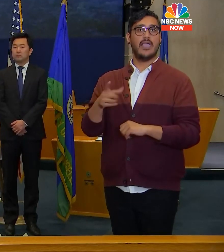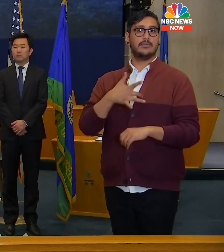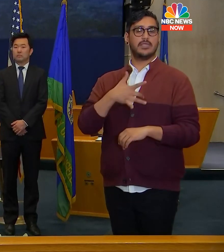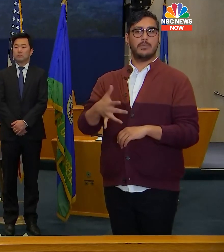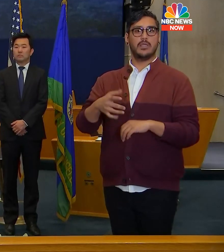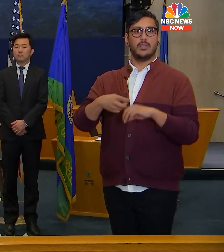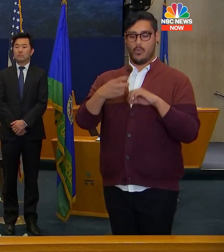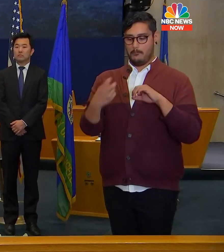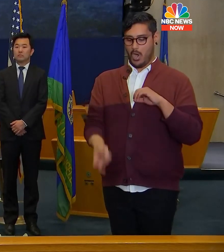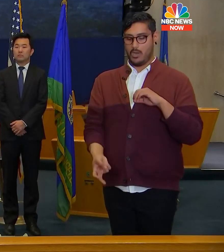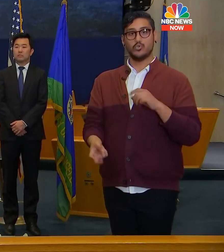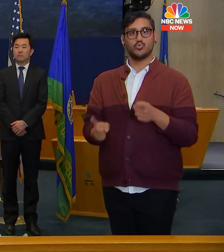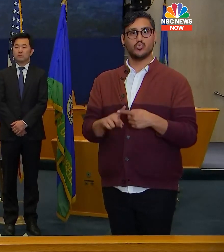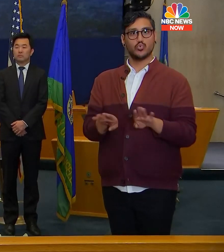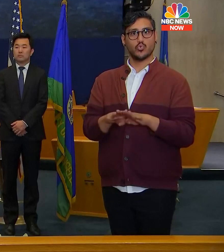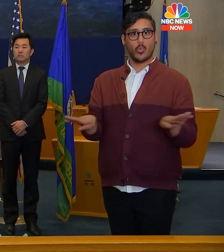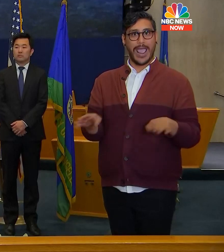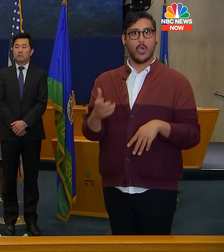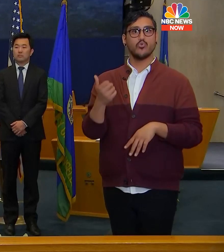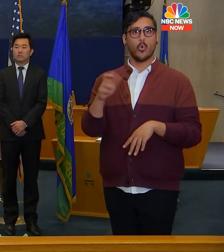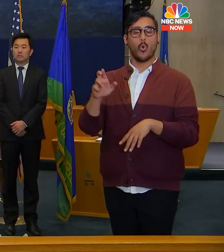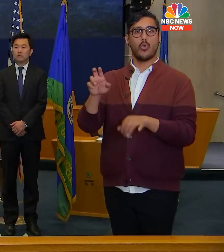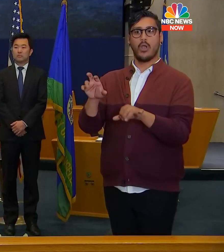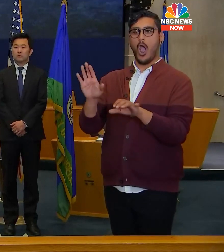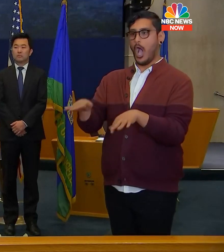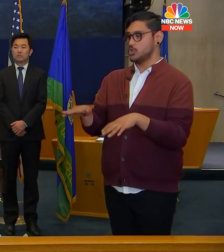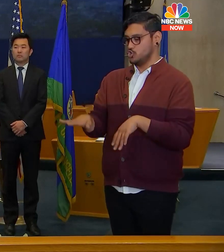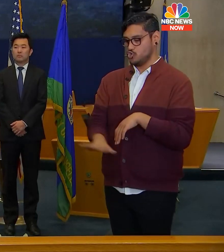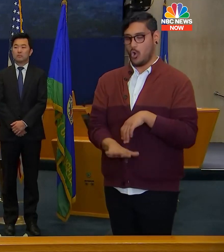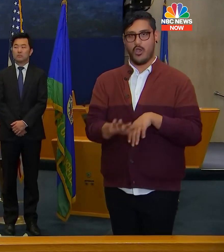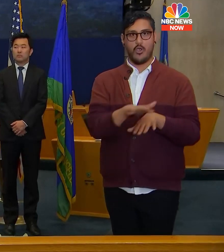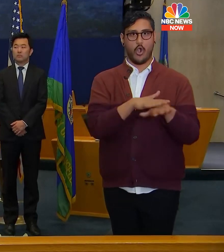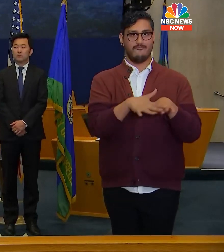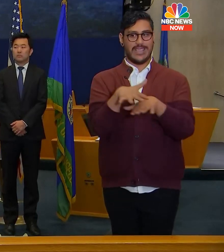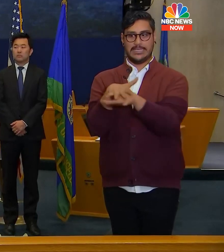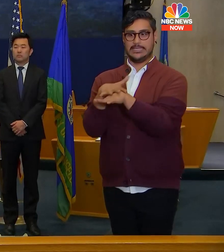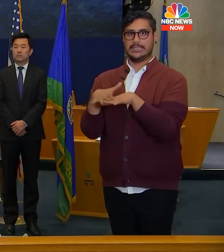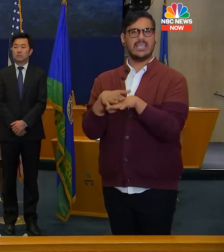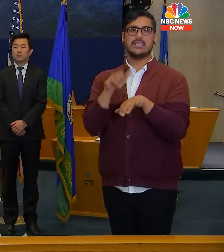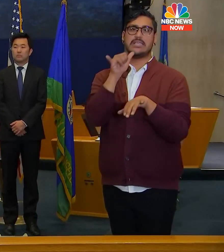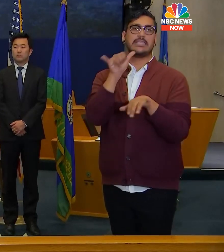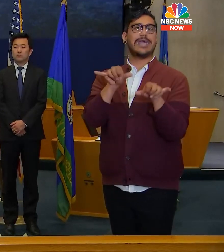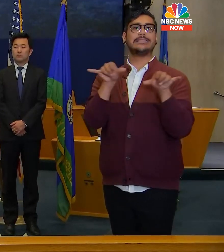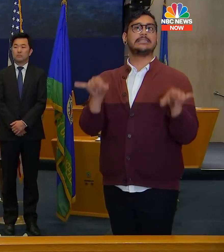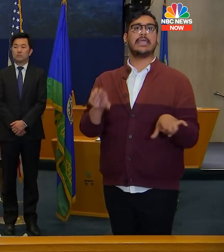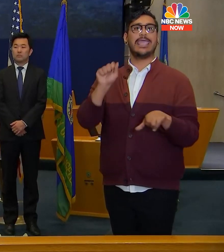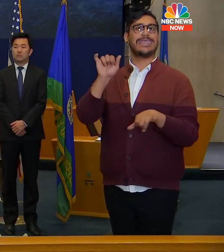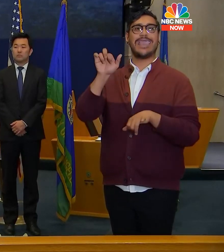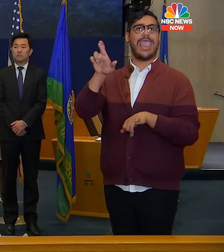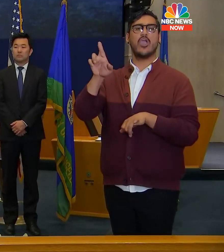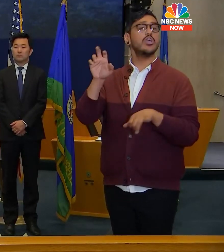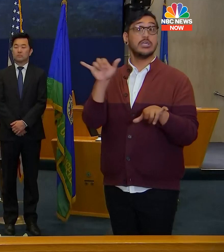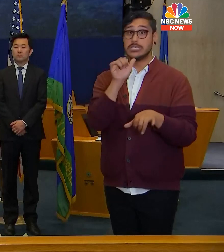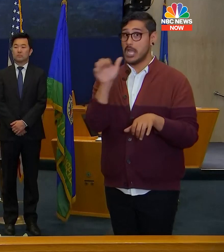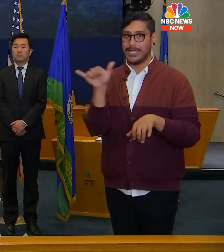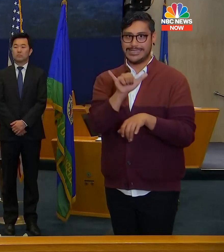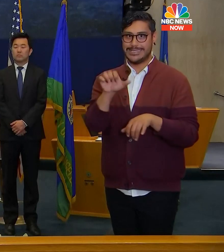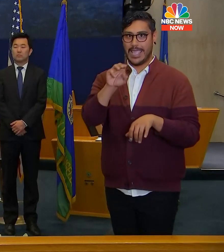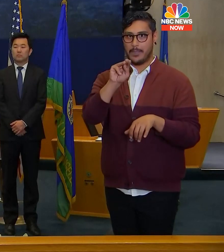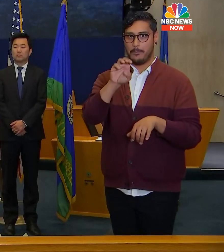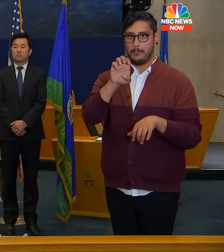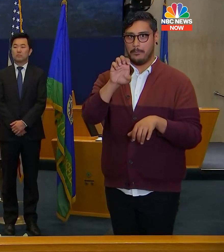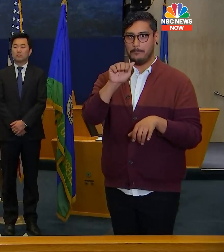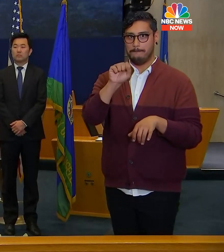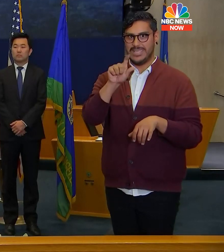to a surface. They don't remain in the air for any extended periods of time. It's not like measles, which in fact is what we